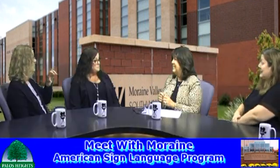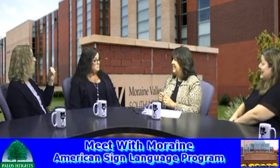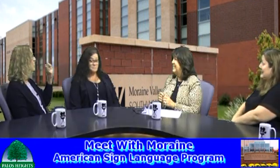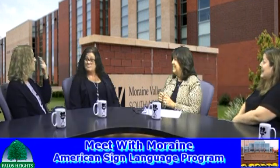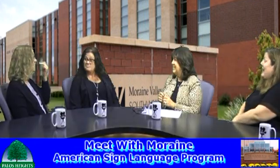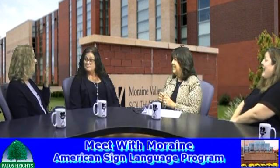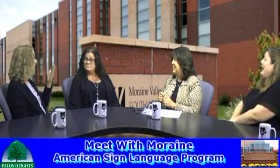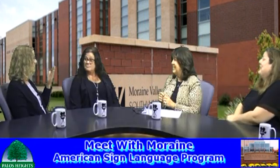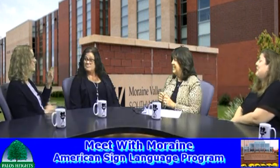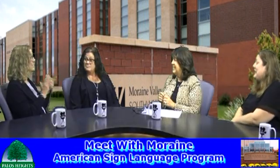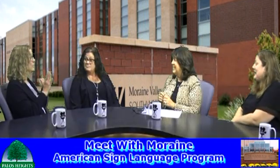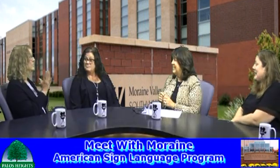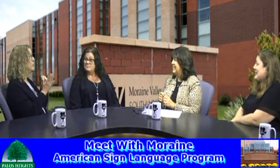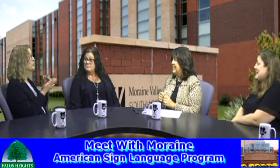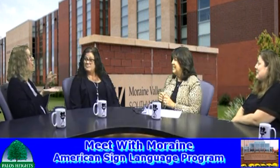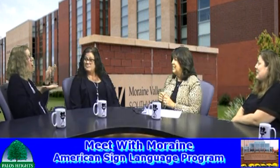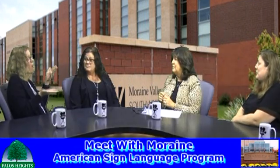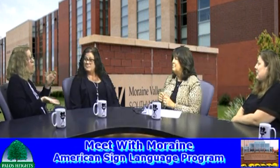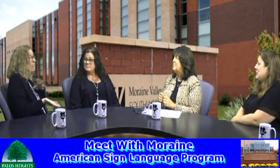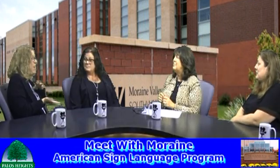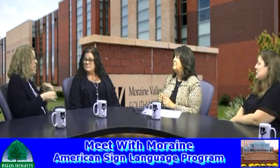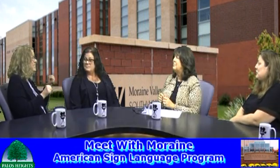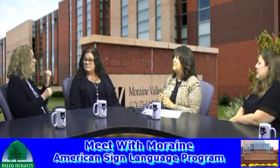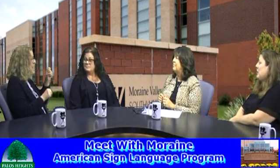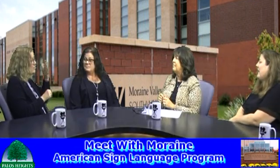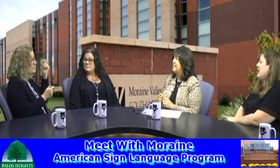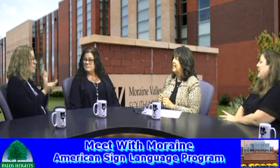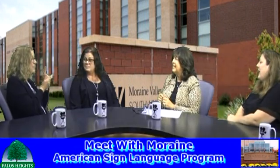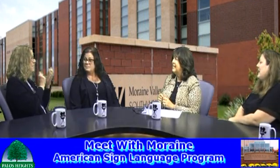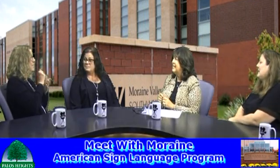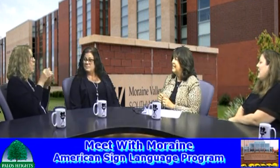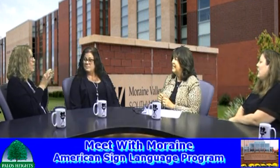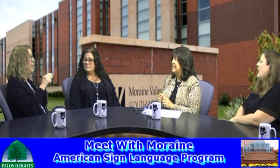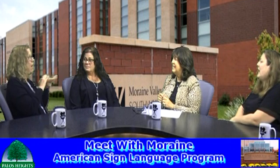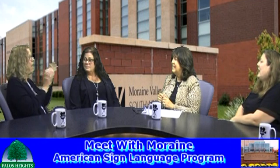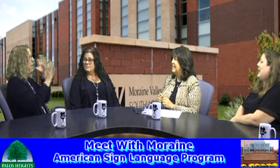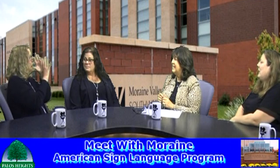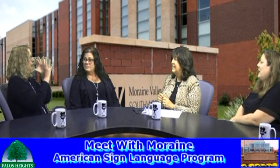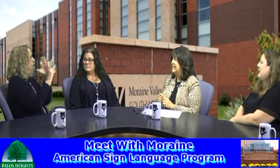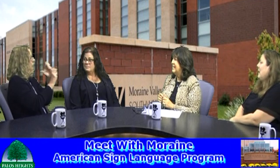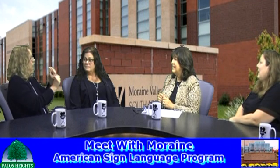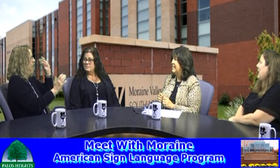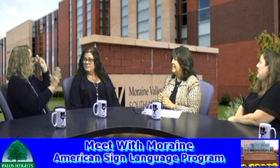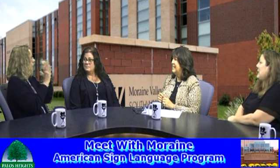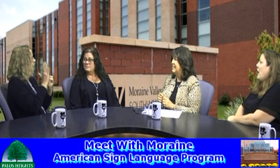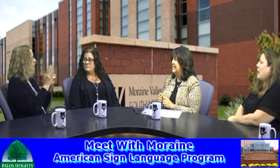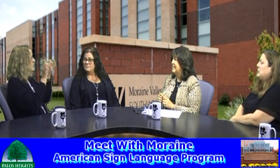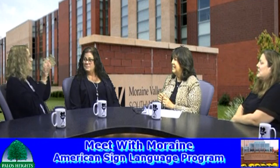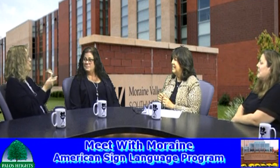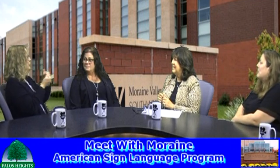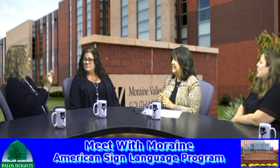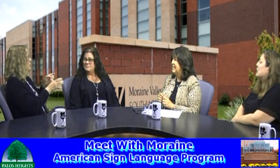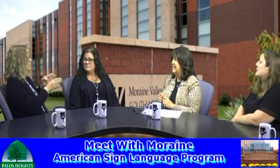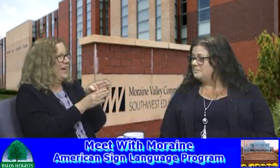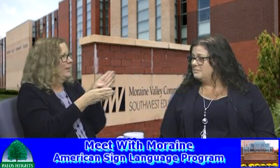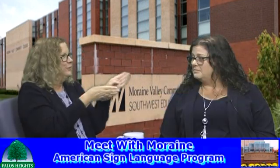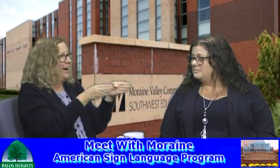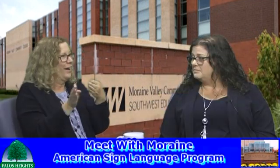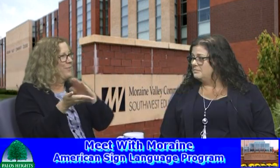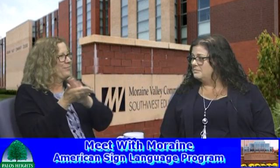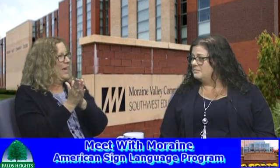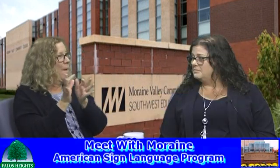Yes. Yes, it does. And the funny thing is sometimes you'll have students who be like, okay, I'll take ASL, and then they become just